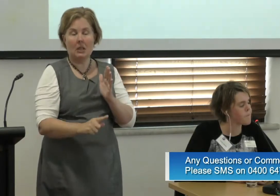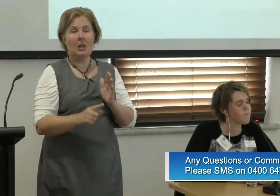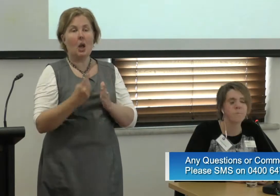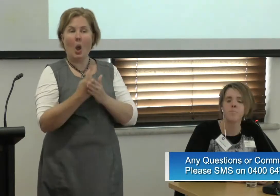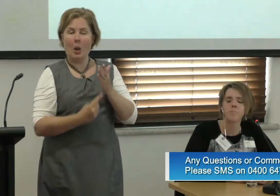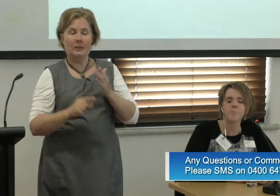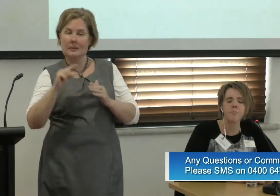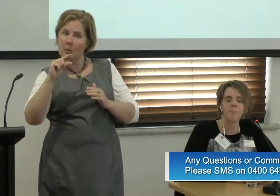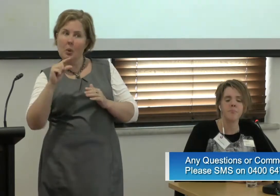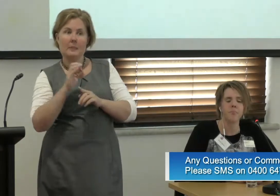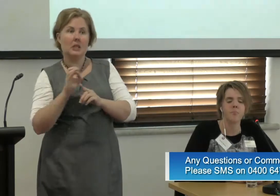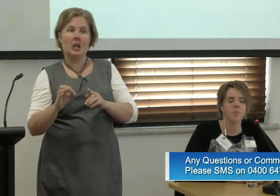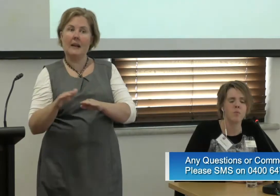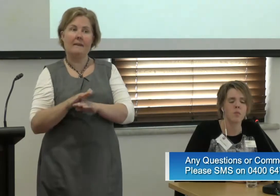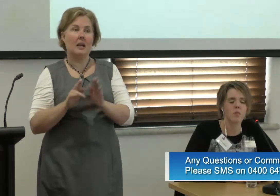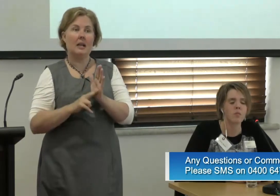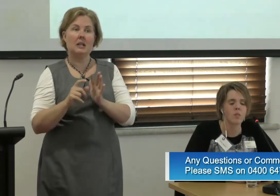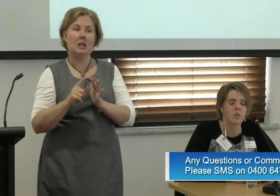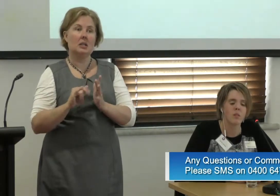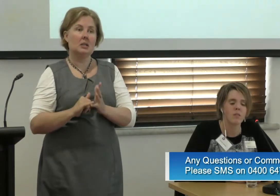Any other questions or comments?